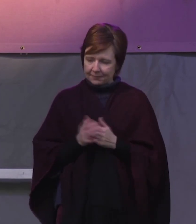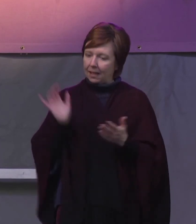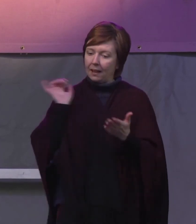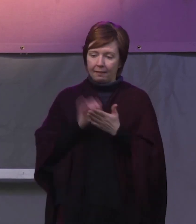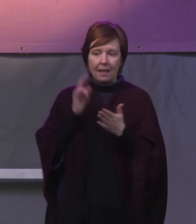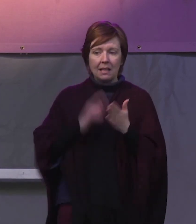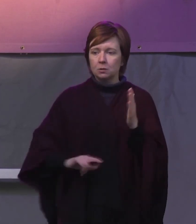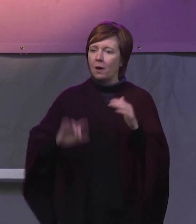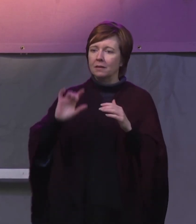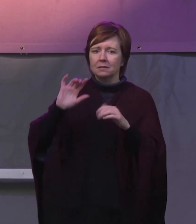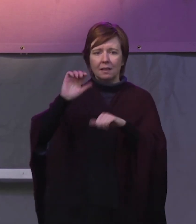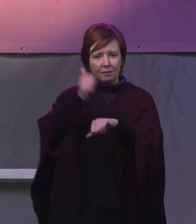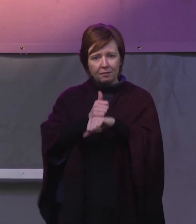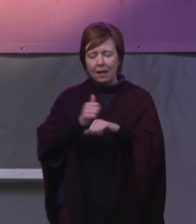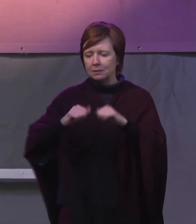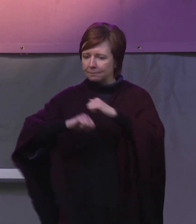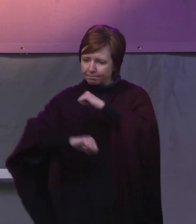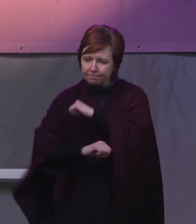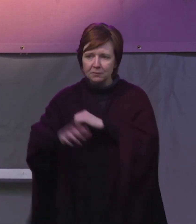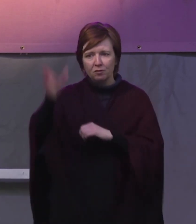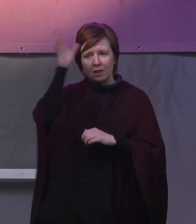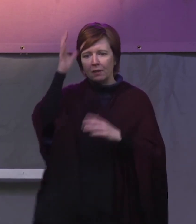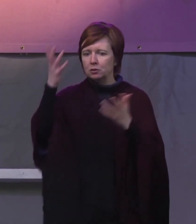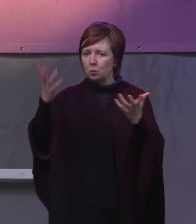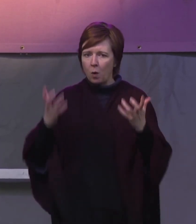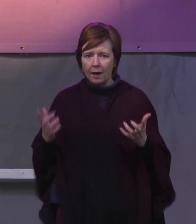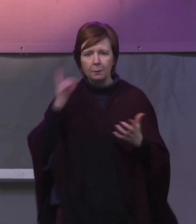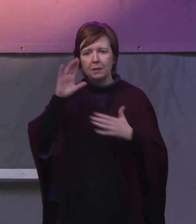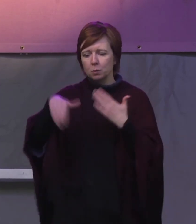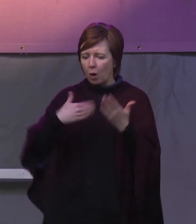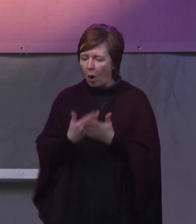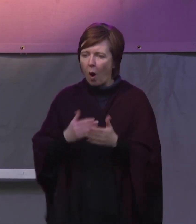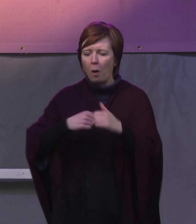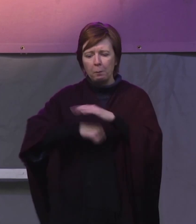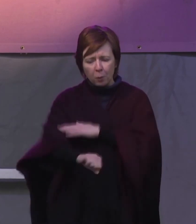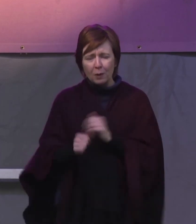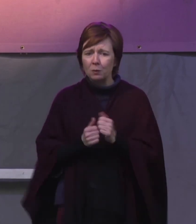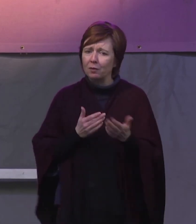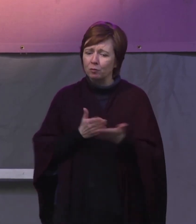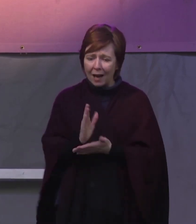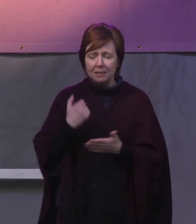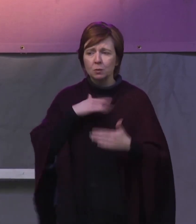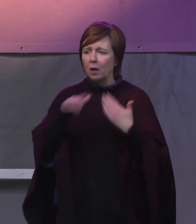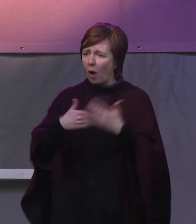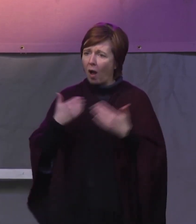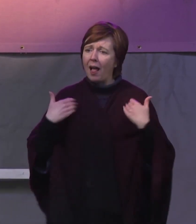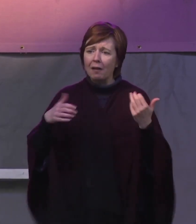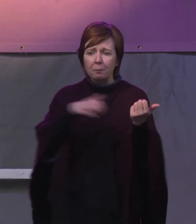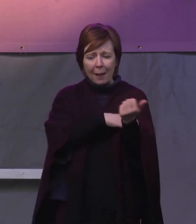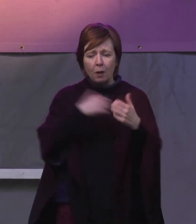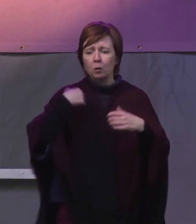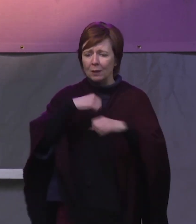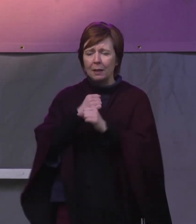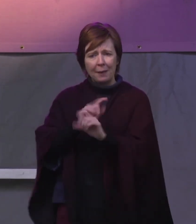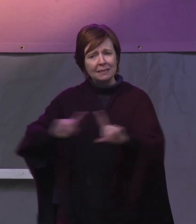That is what the Founding Fathers intended, because all of us are born with rights. All of us have power. We can